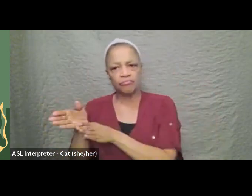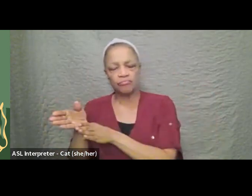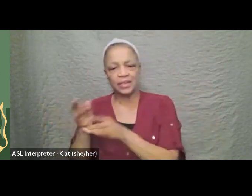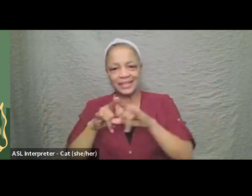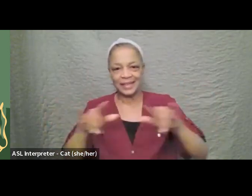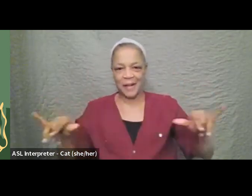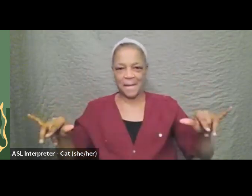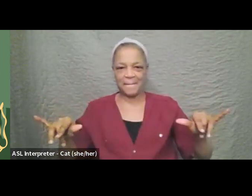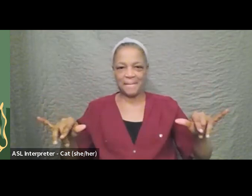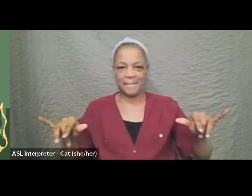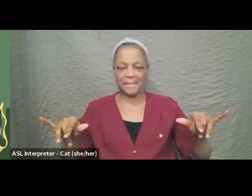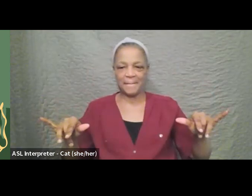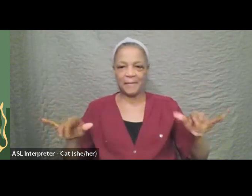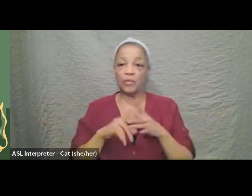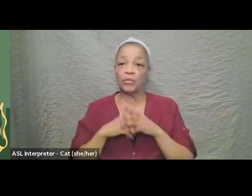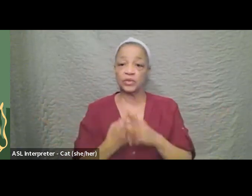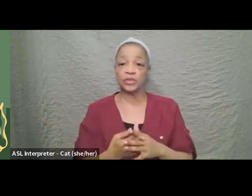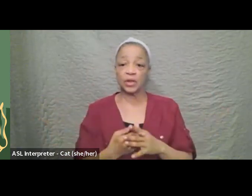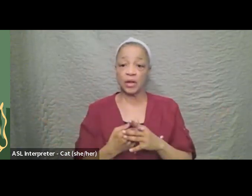time. We'll start with